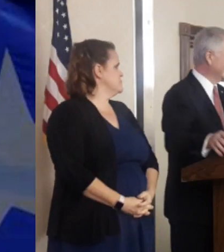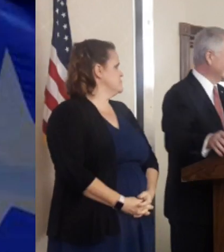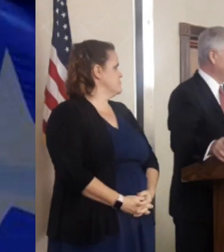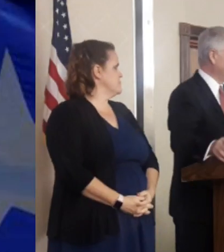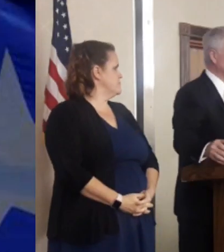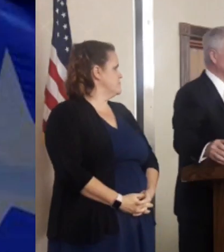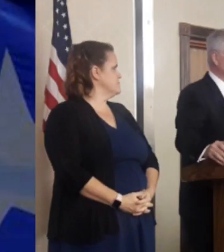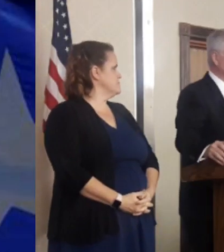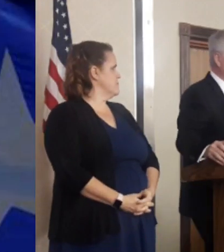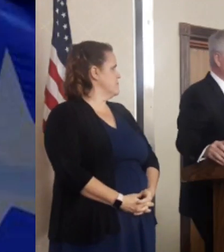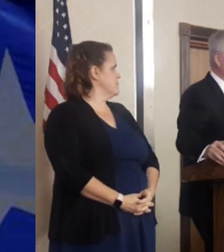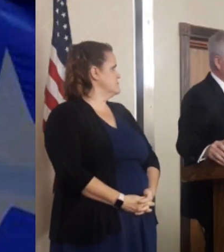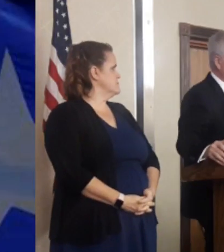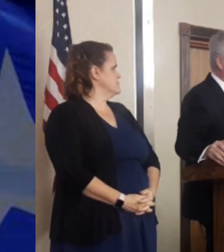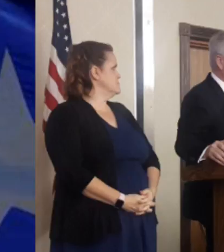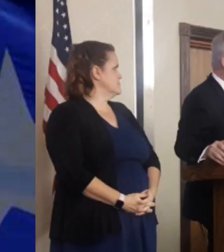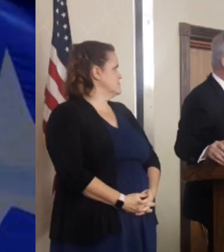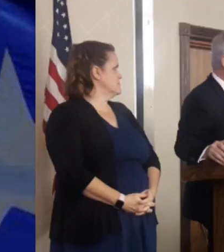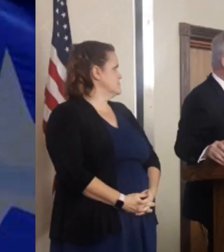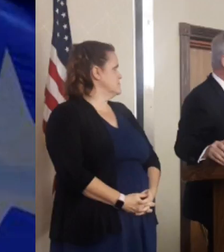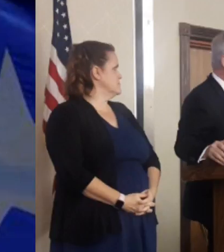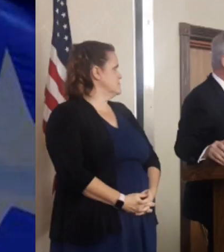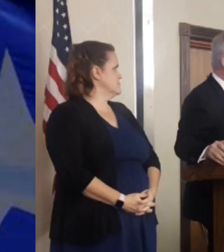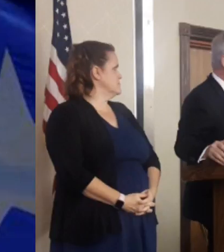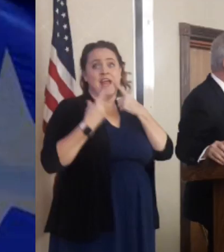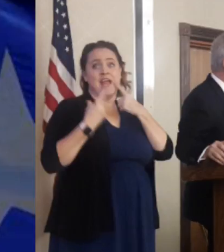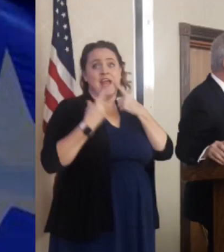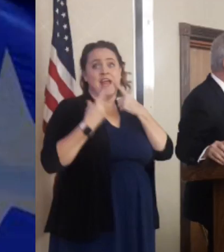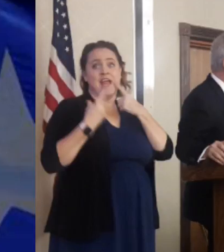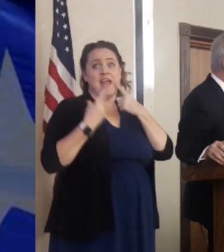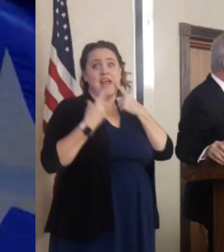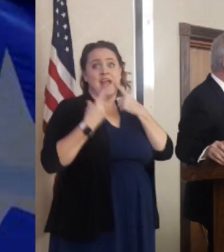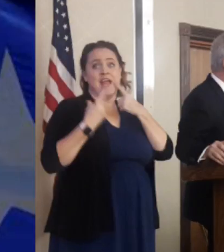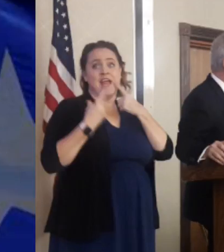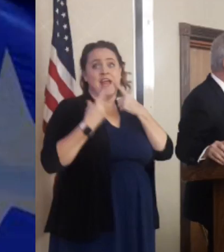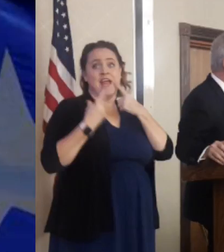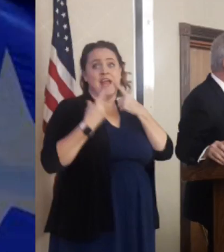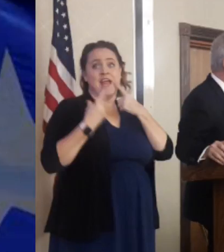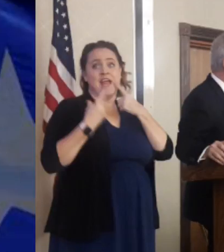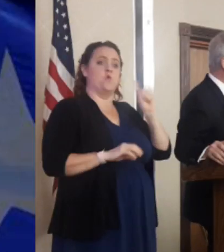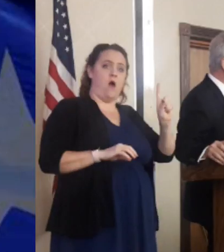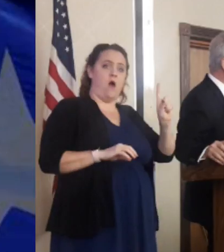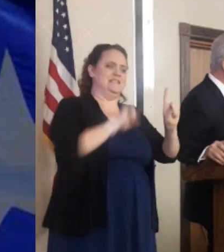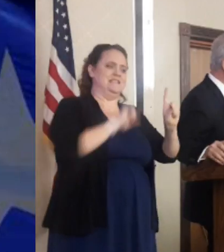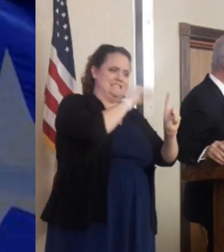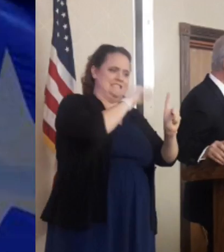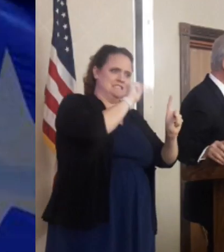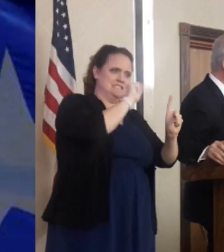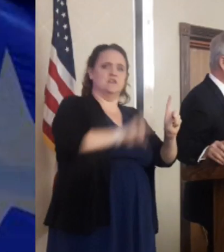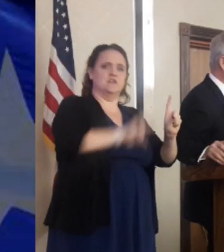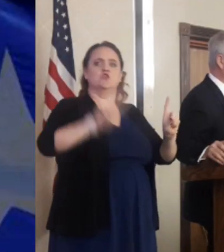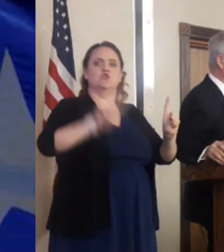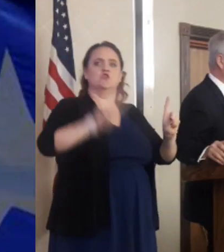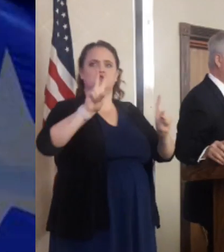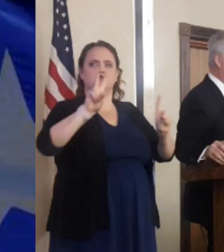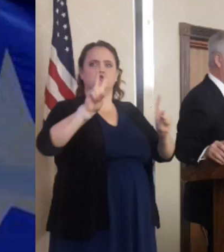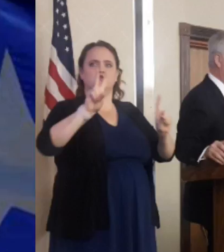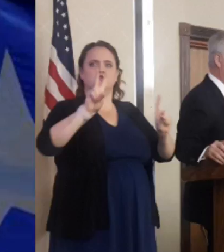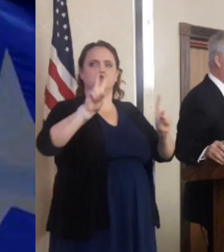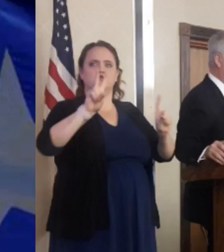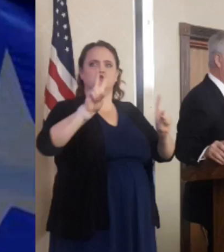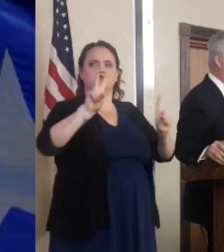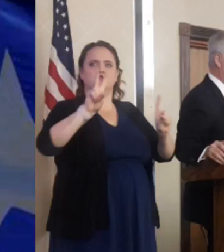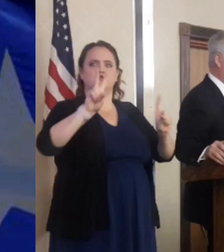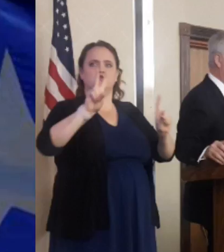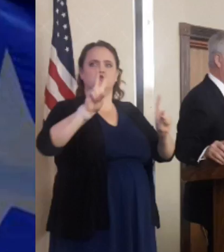And it really works real well. So yeah, 1 for yes. 2 for no, 1 for aye in favor